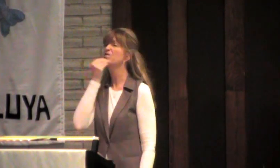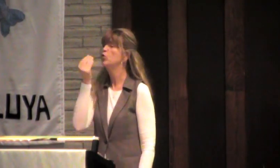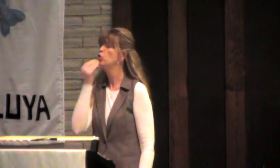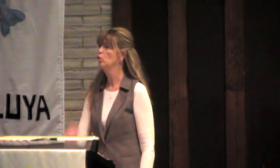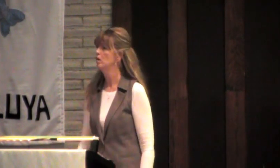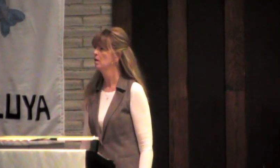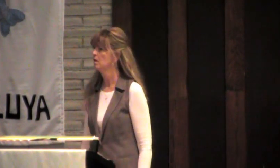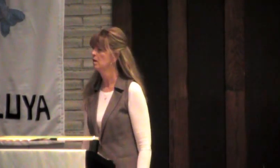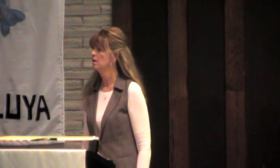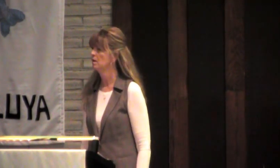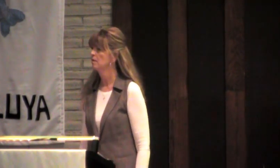miserable food."